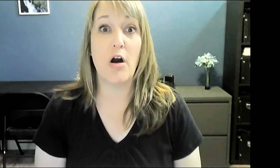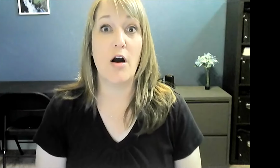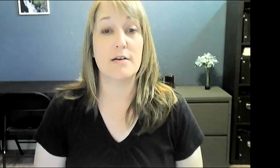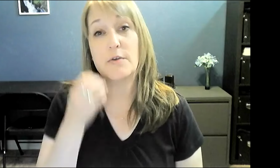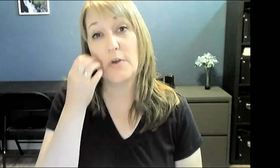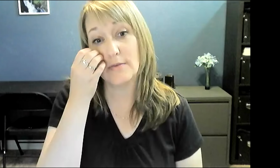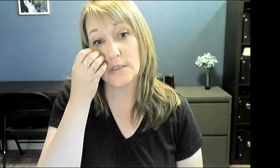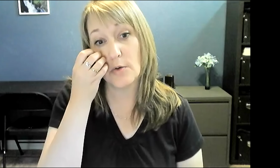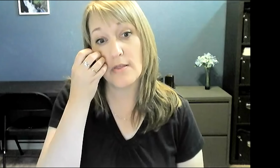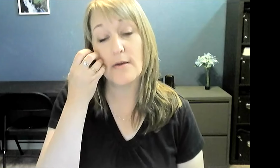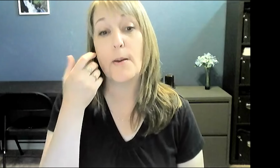Withdraw. So if you have to go to the